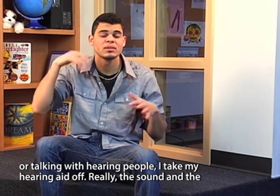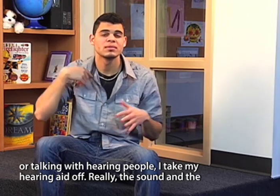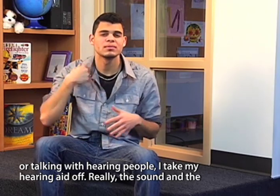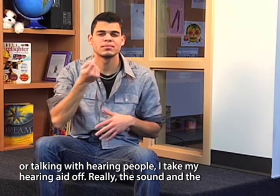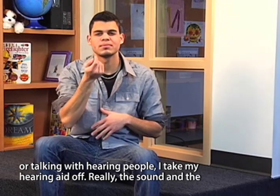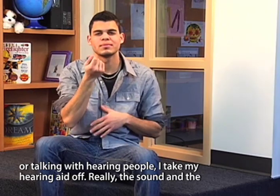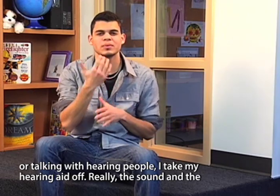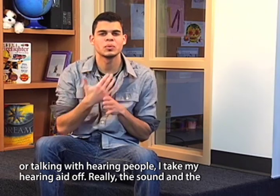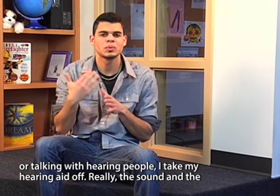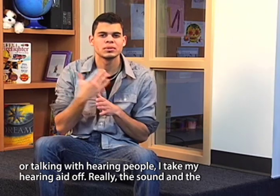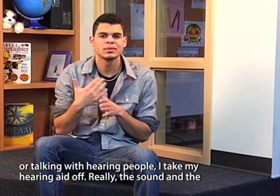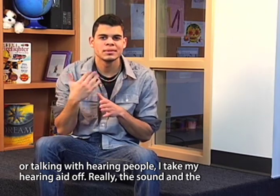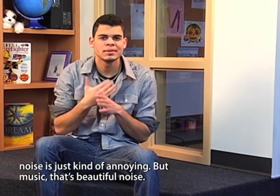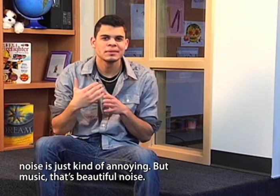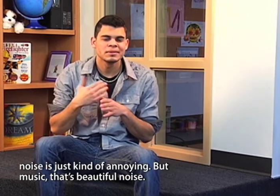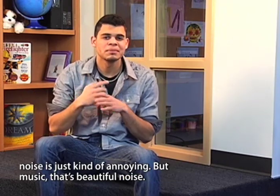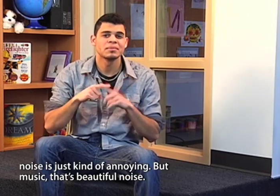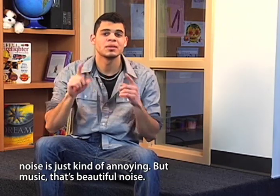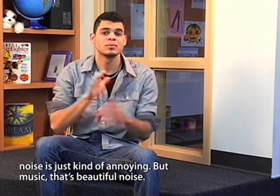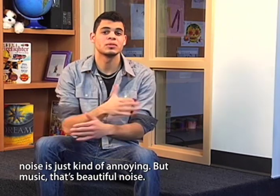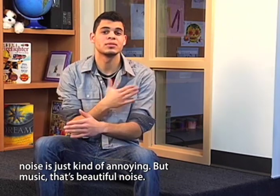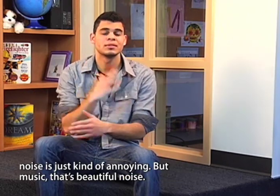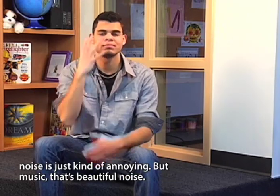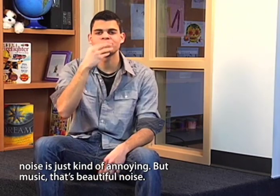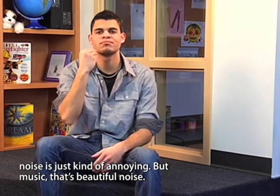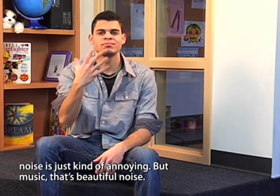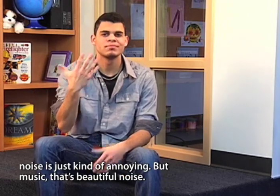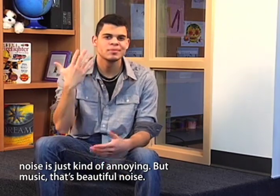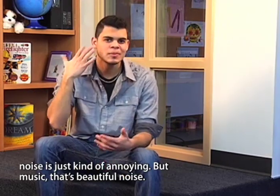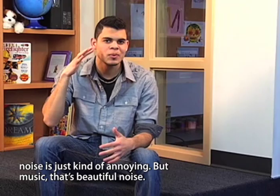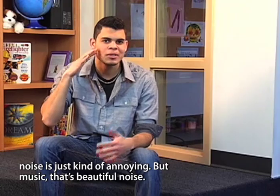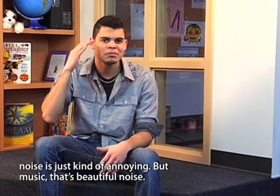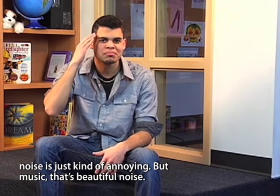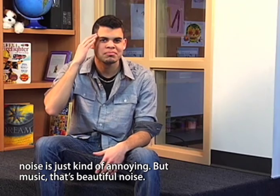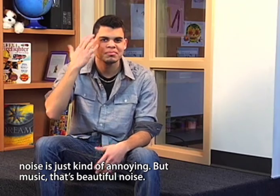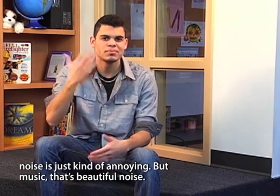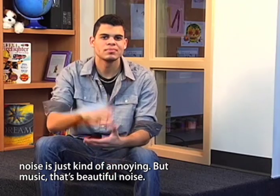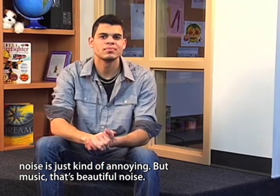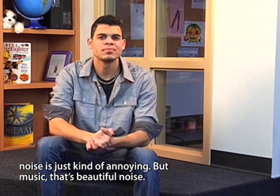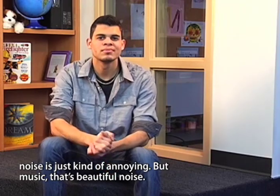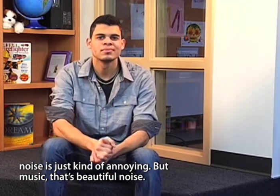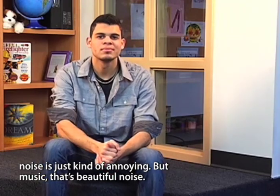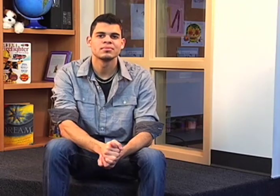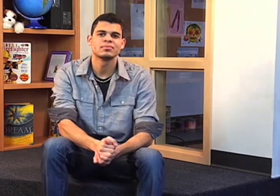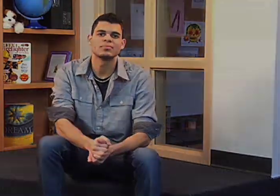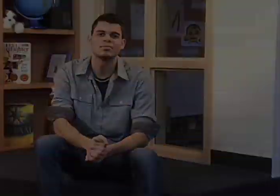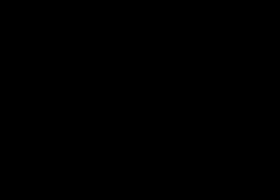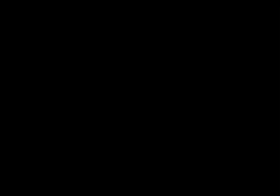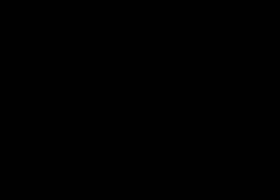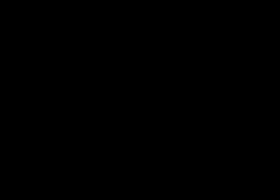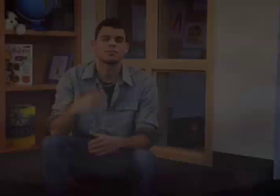Really, the sound and the noise is just kind of annoying. But music, that's beautiful noise.